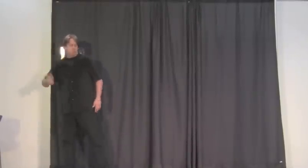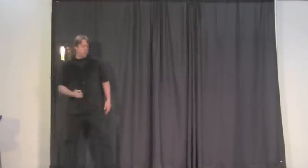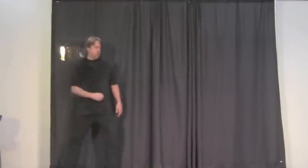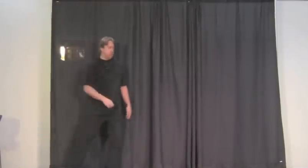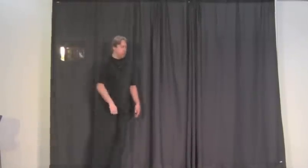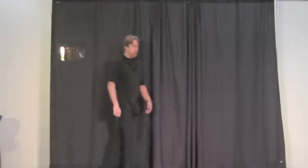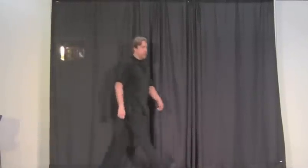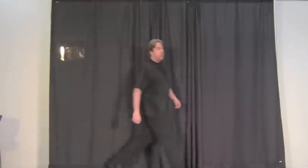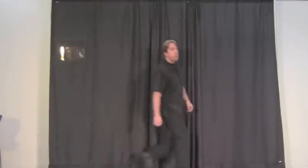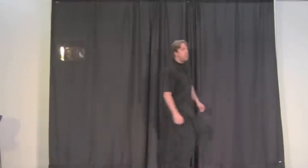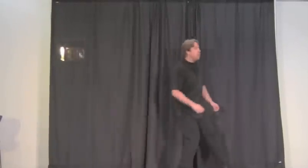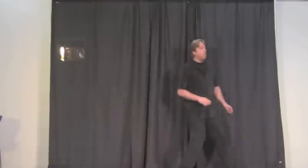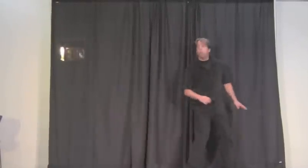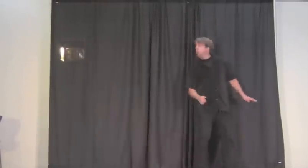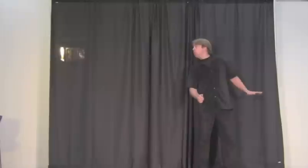something. It was my dad.